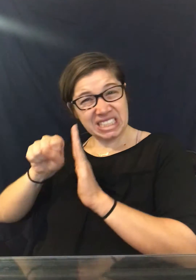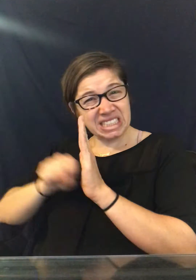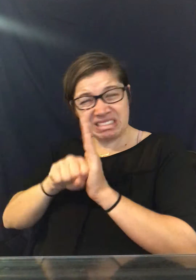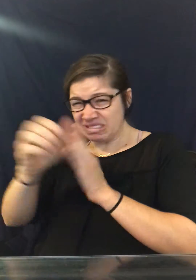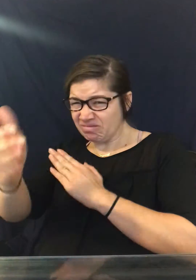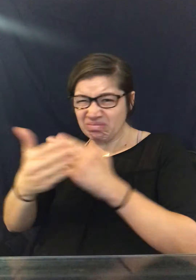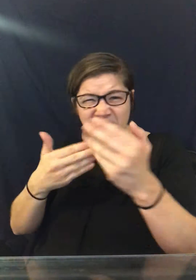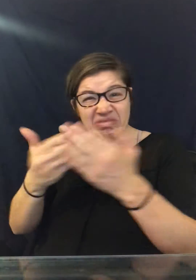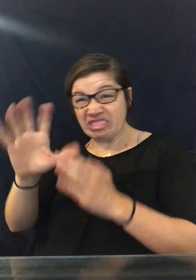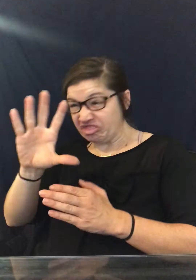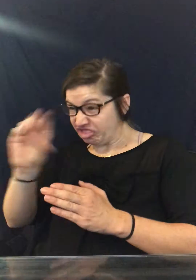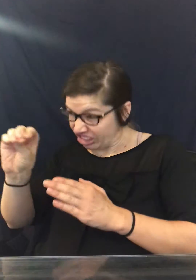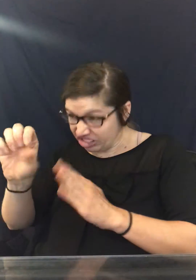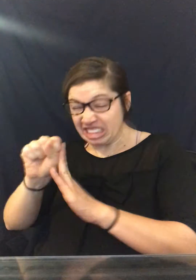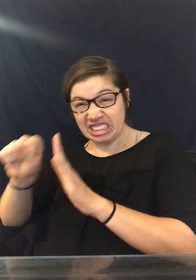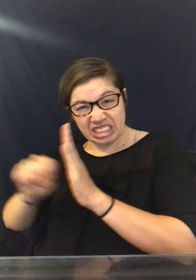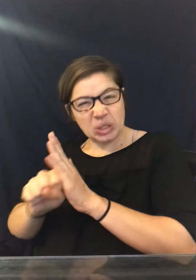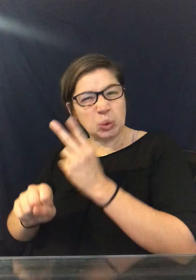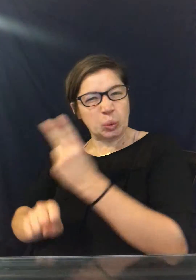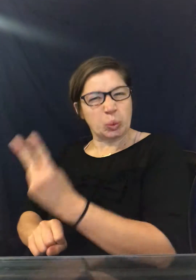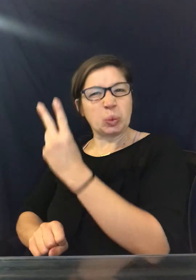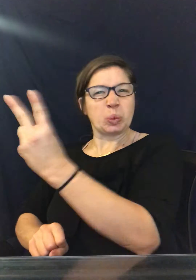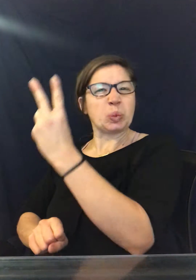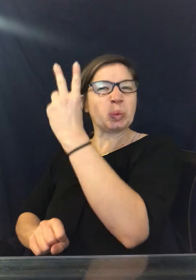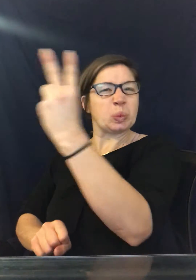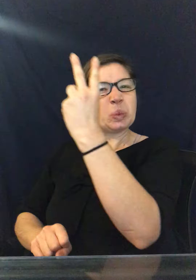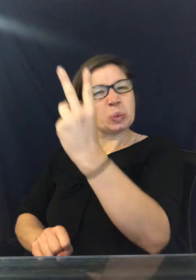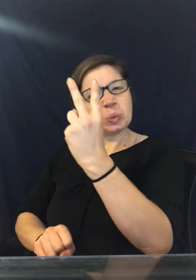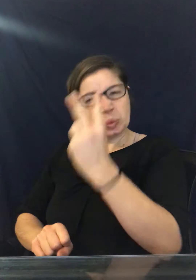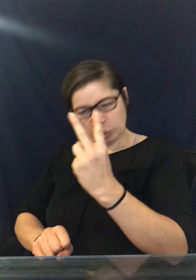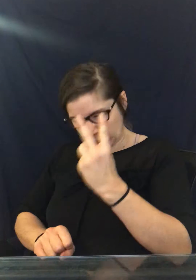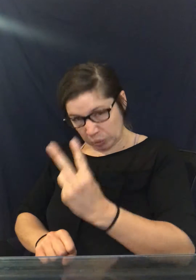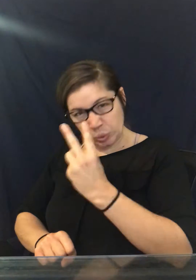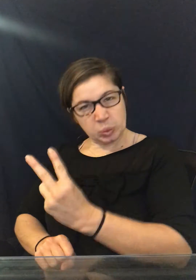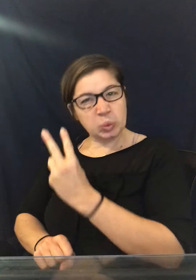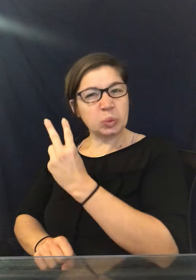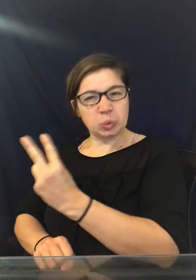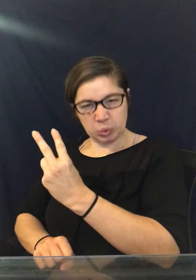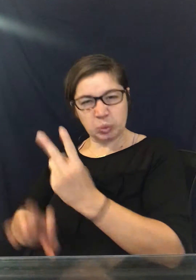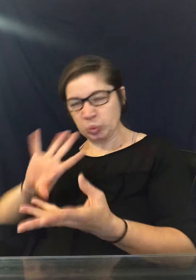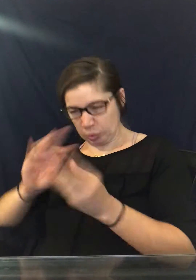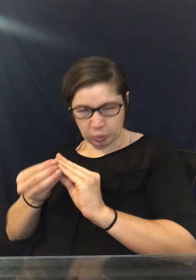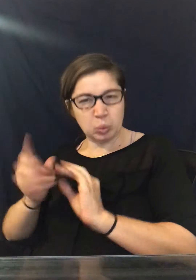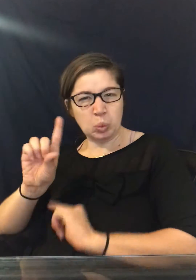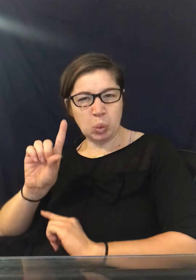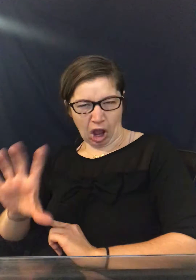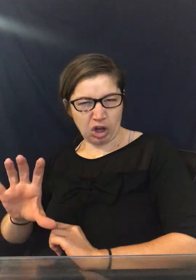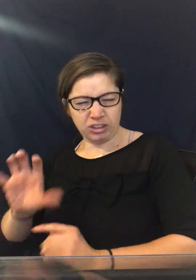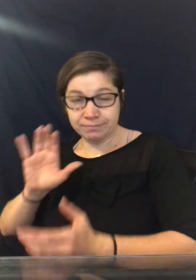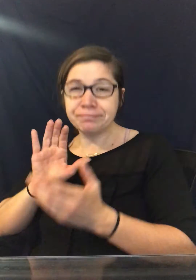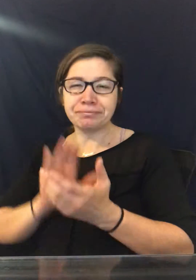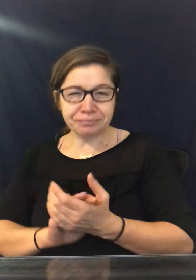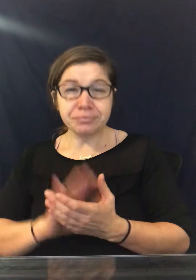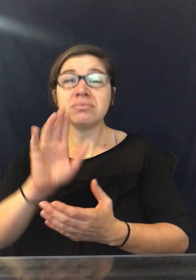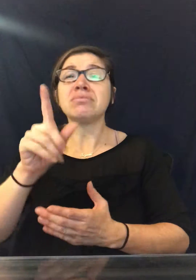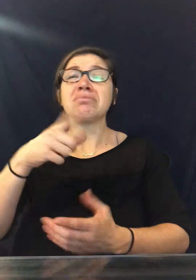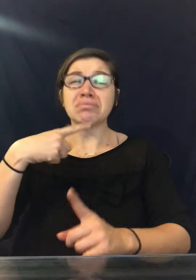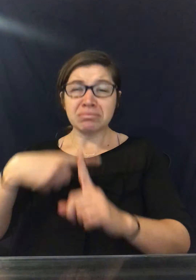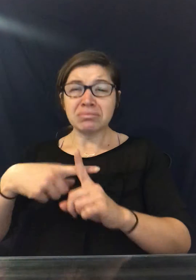have equal representation. And we discussed the powers of Congress that are written in the Constitution. Those